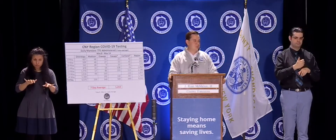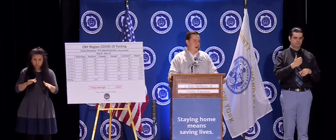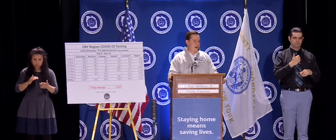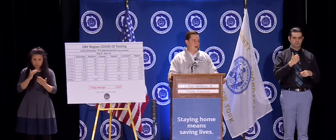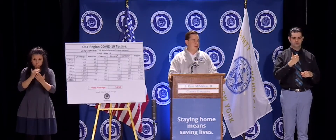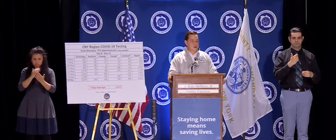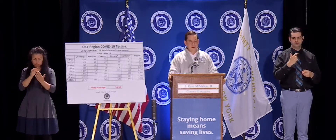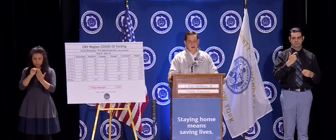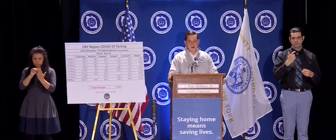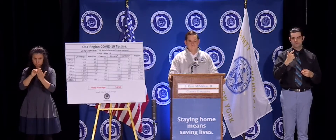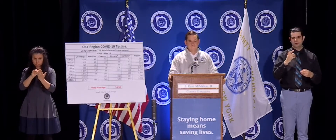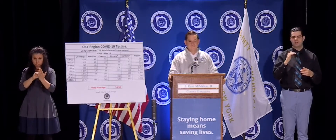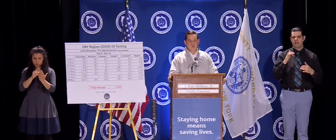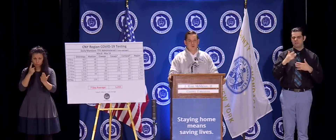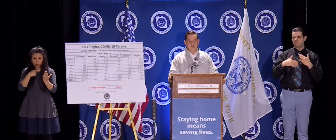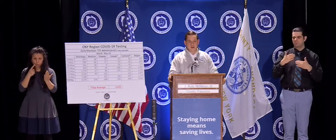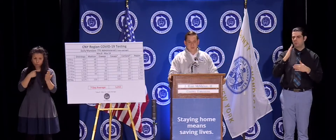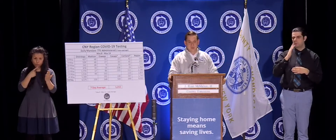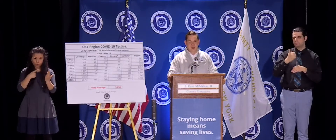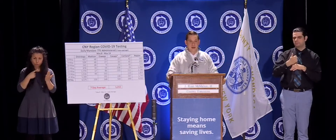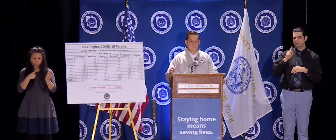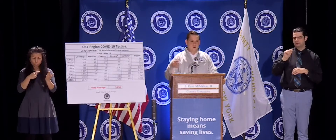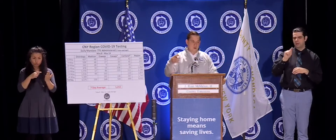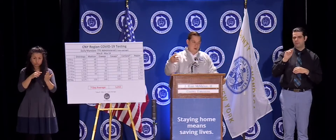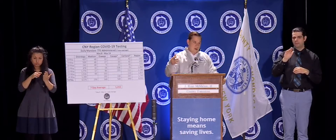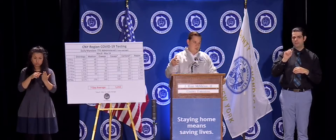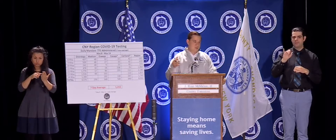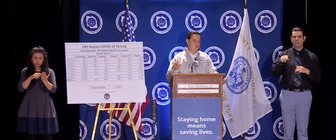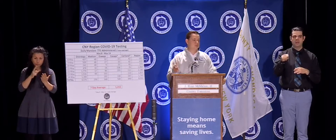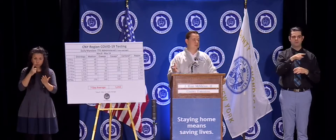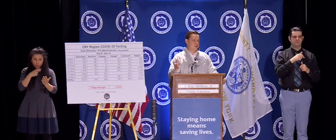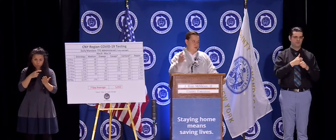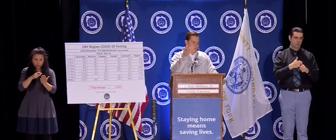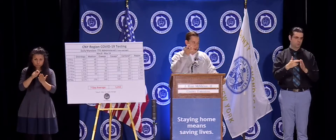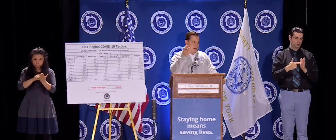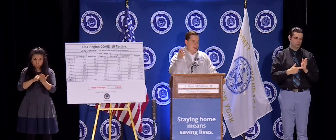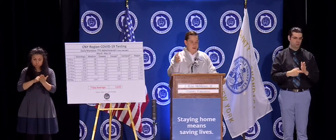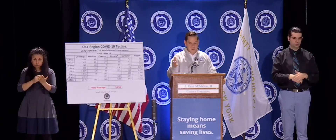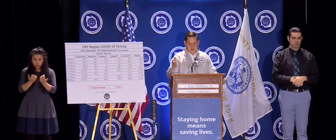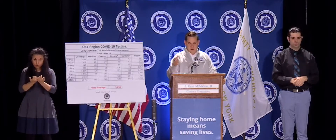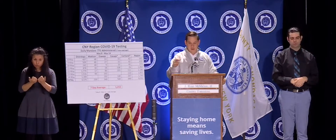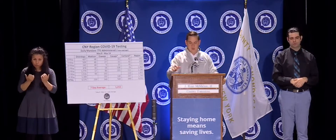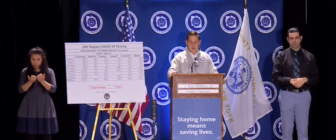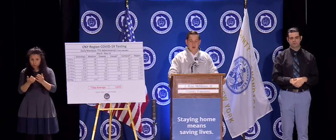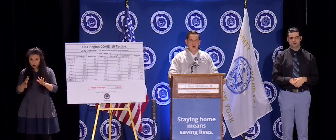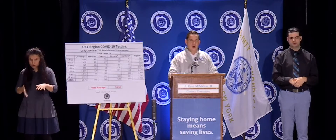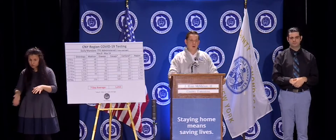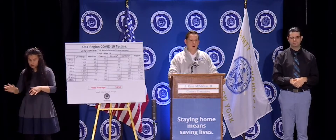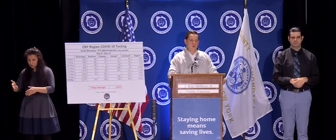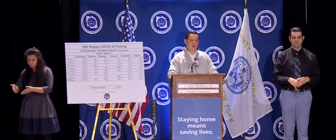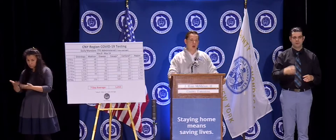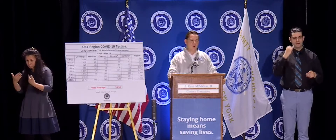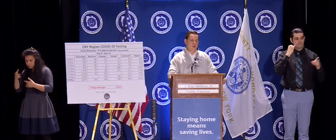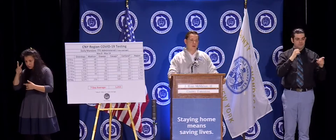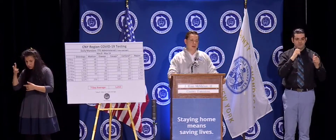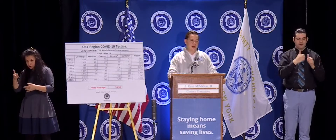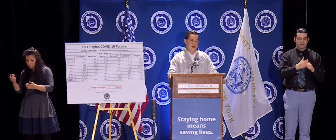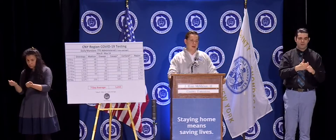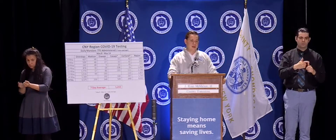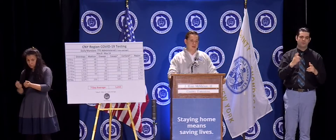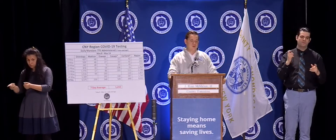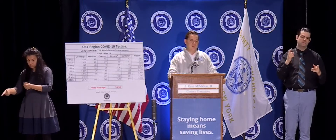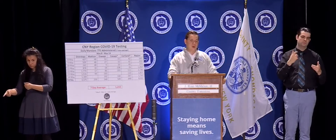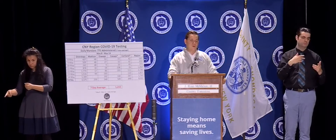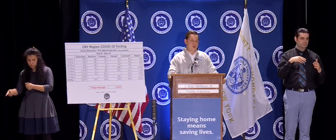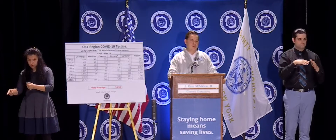businesses complied, who didn't comply. If we go out, please comply. Thank you. What we are working